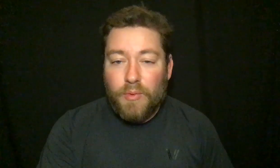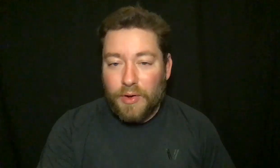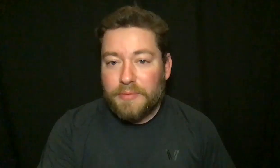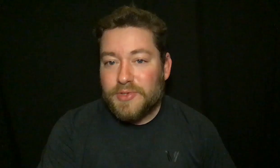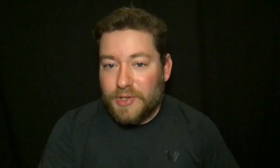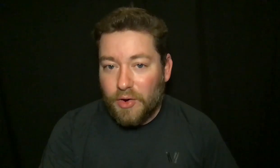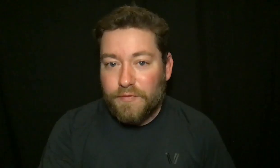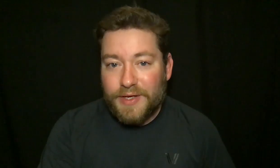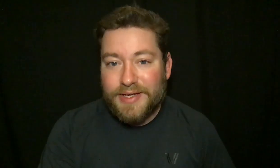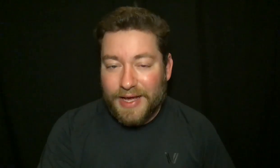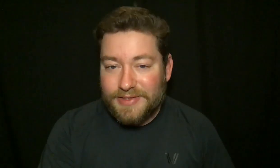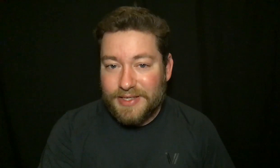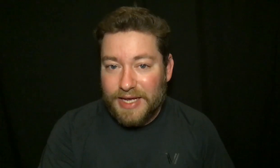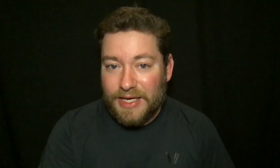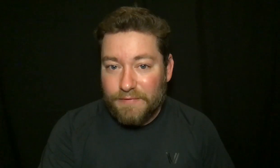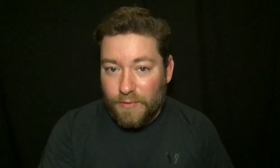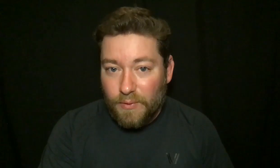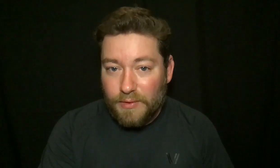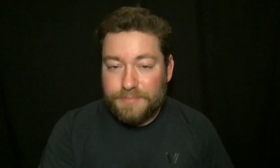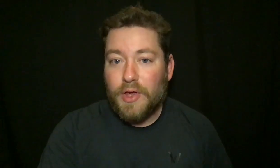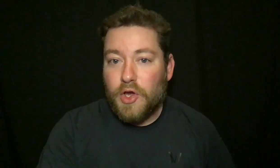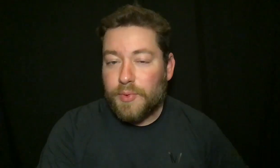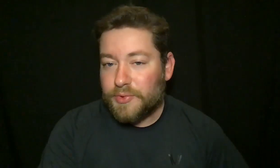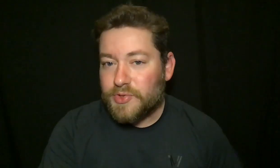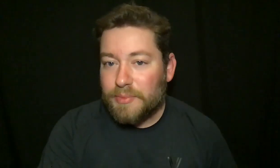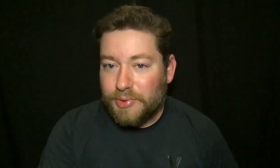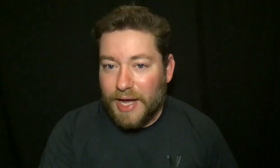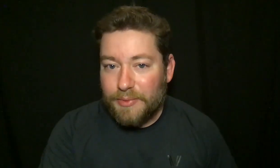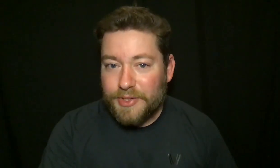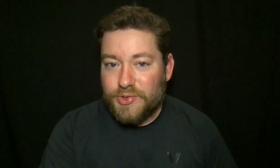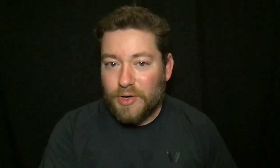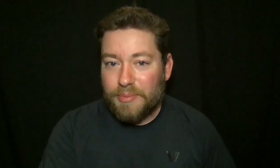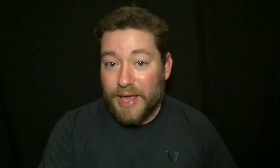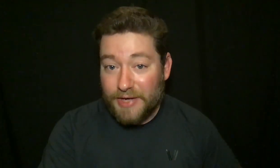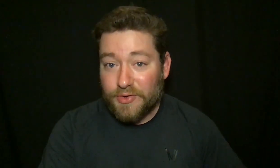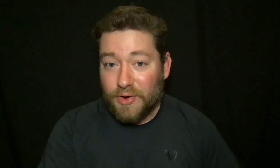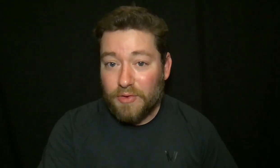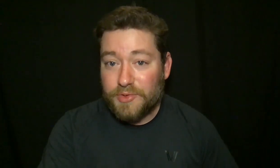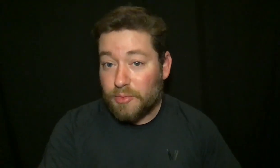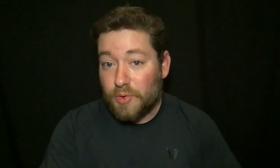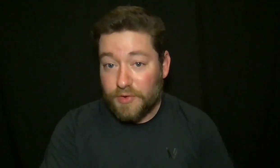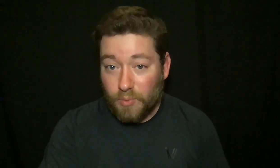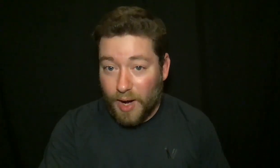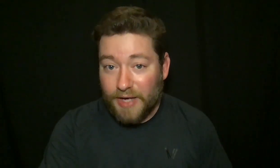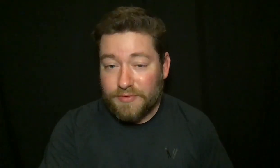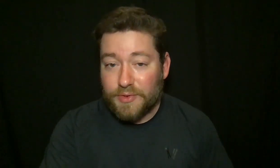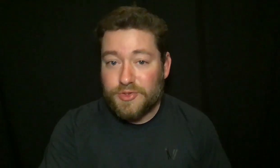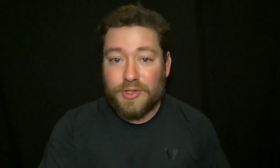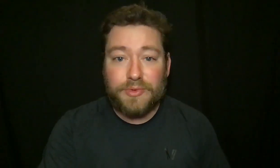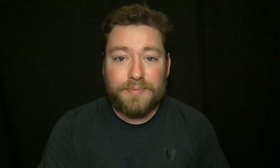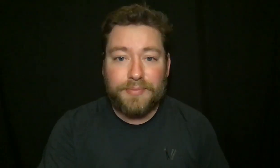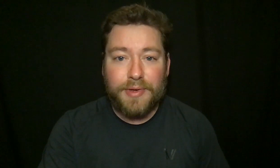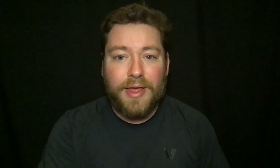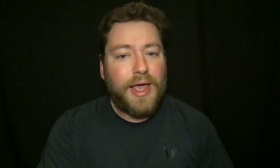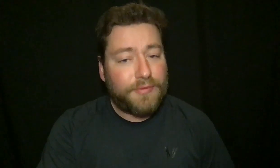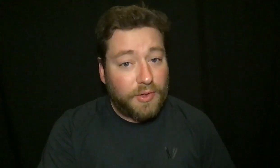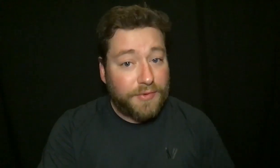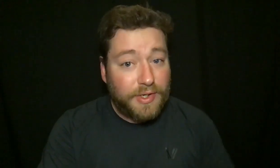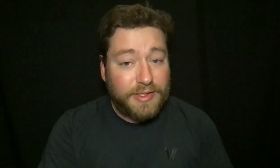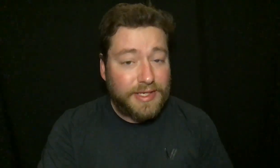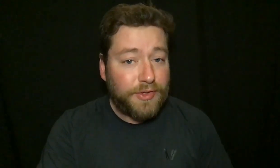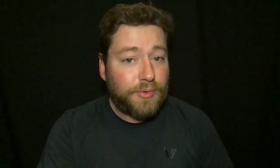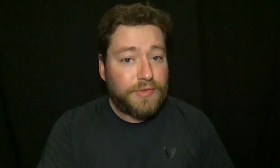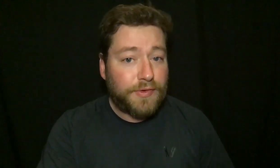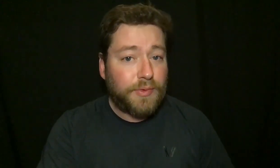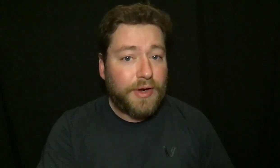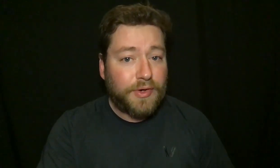normal. Welcome to COVID-19 84. Will you just comply when they show up at your home to remove your wife or your children? After all, they're